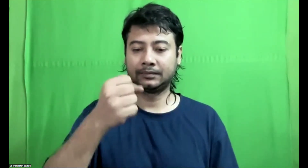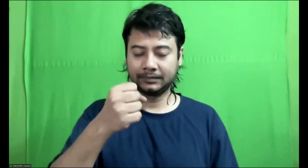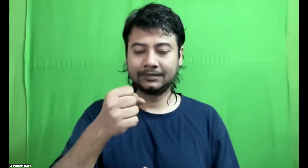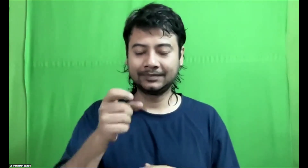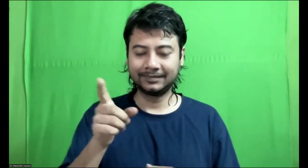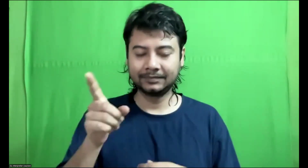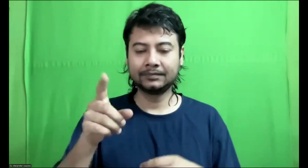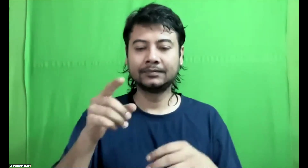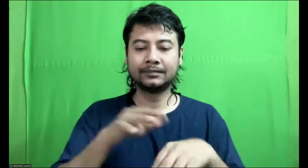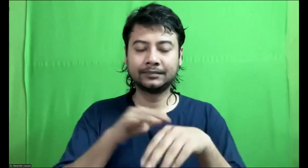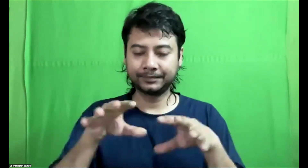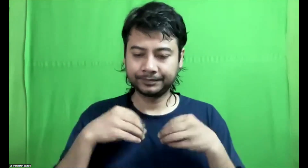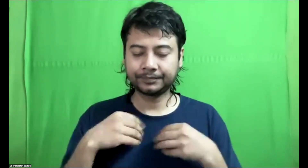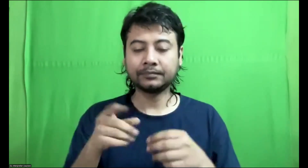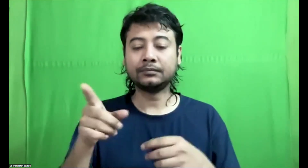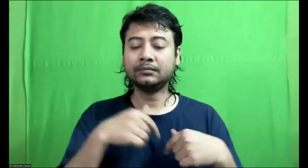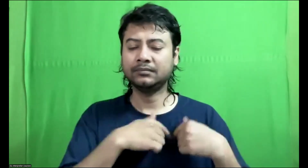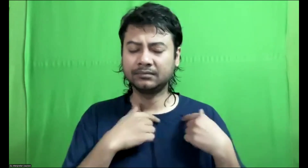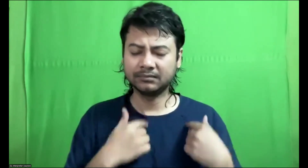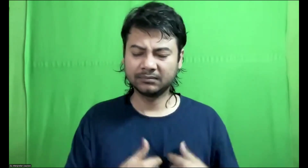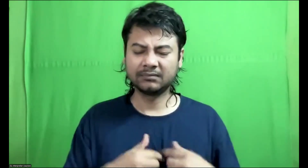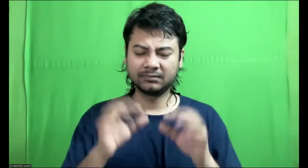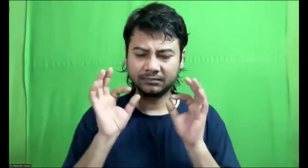You are kindly preaching the message of Lord Chaitanya